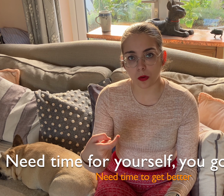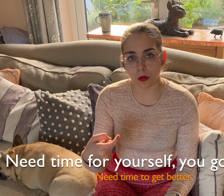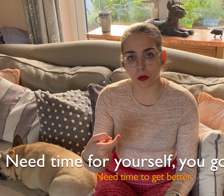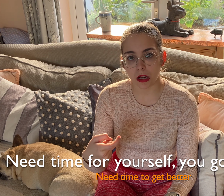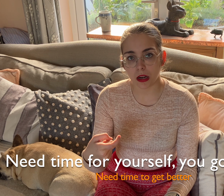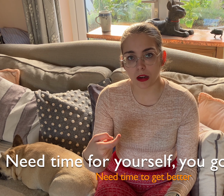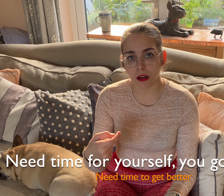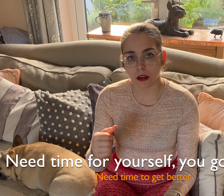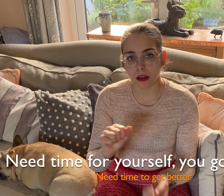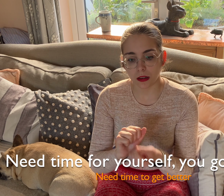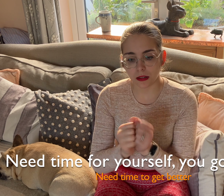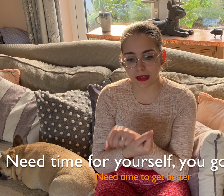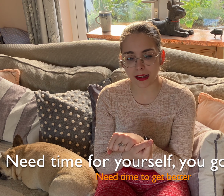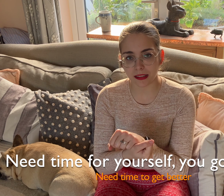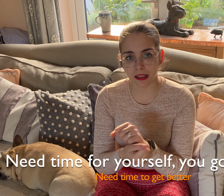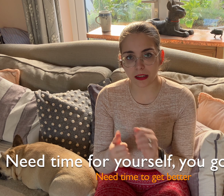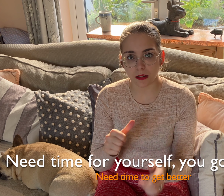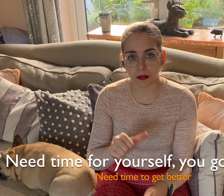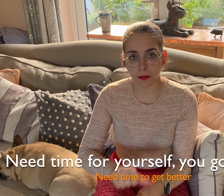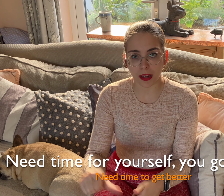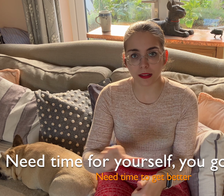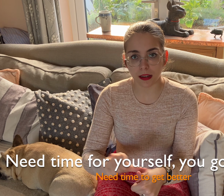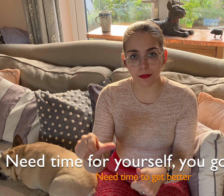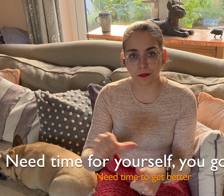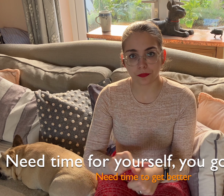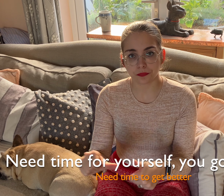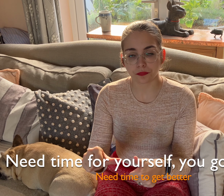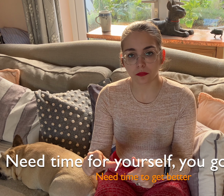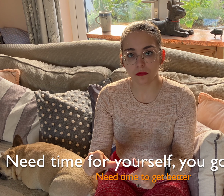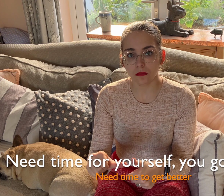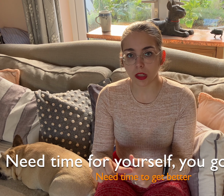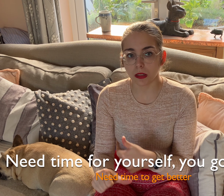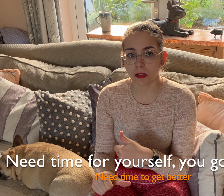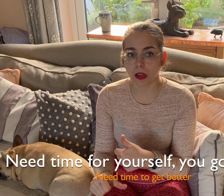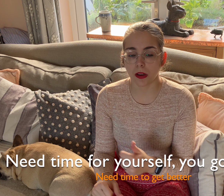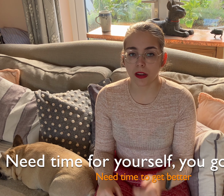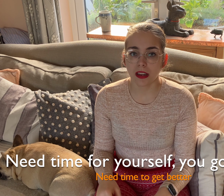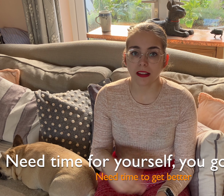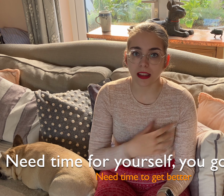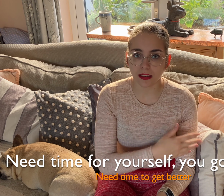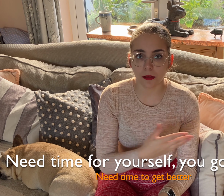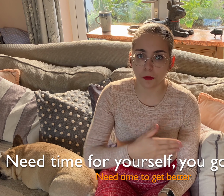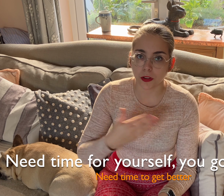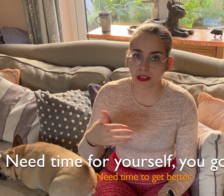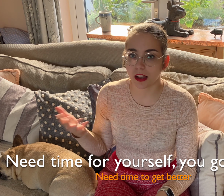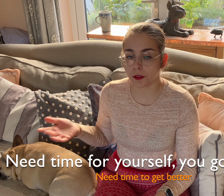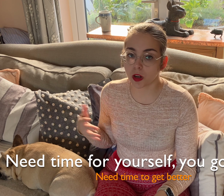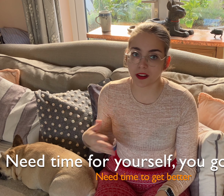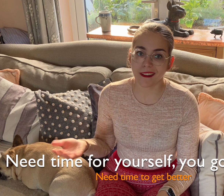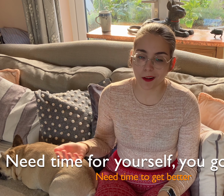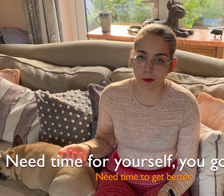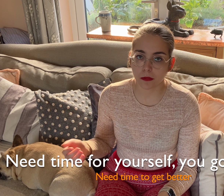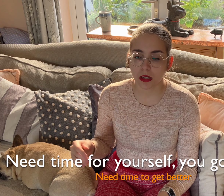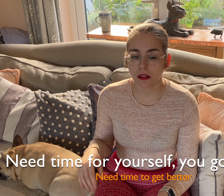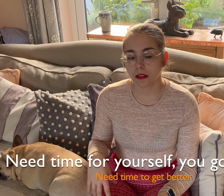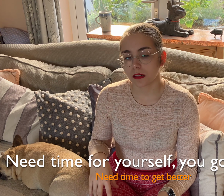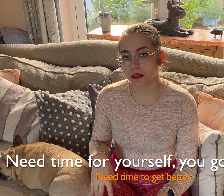getting better. So need time for yourself, you gotta help. So